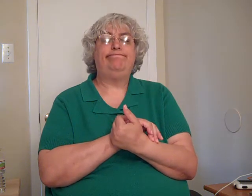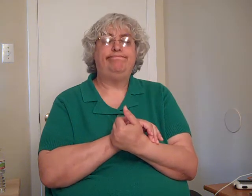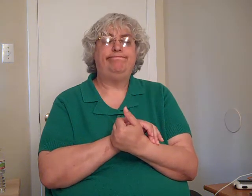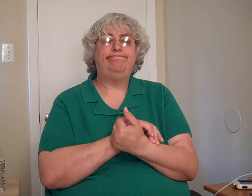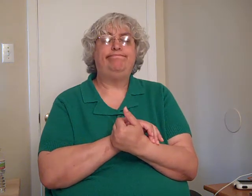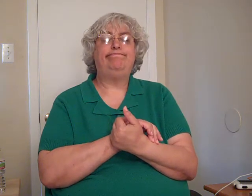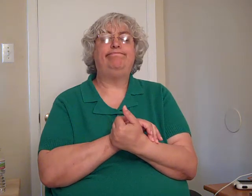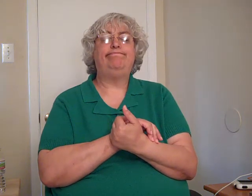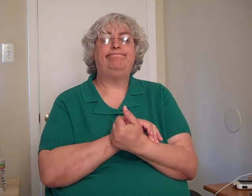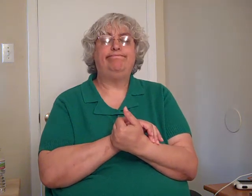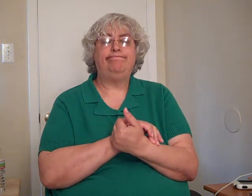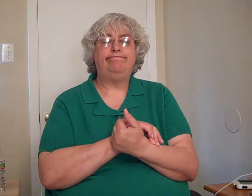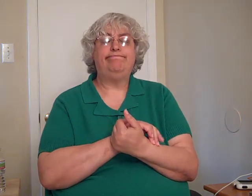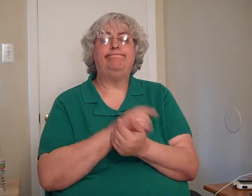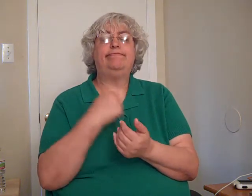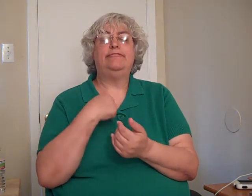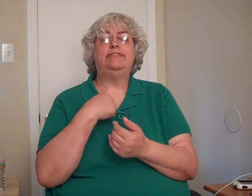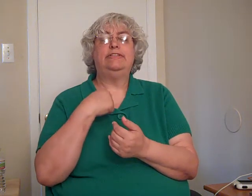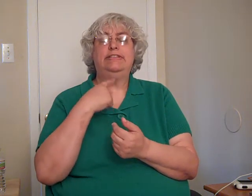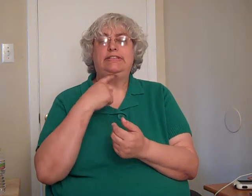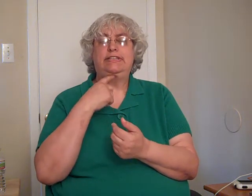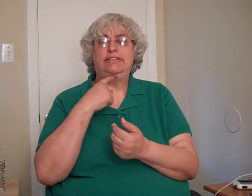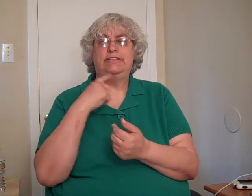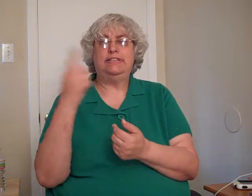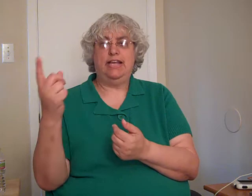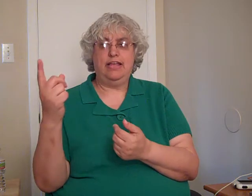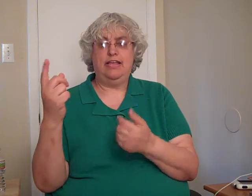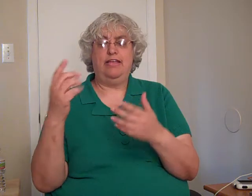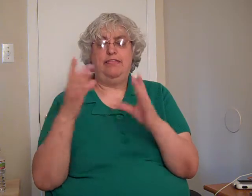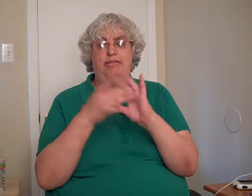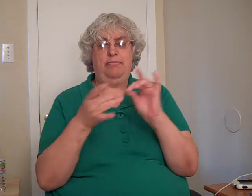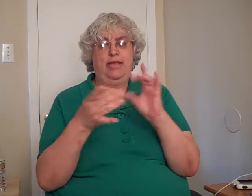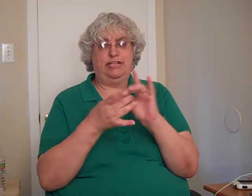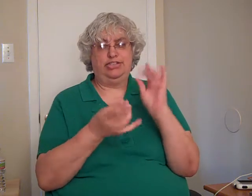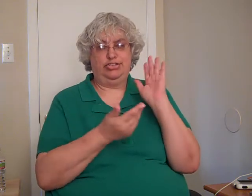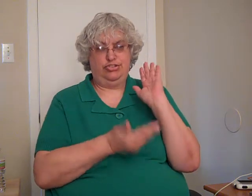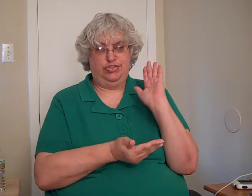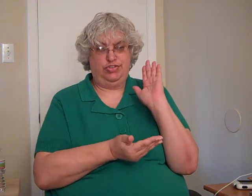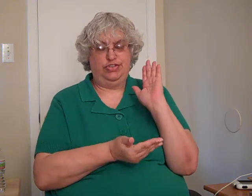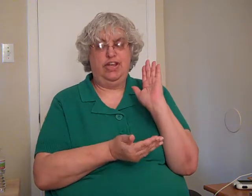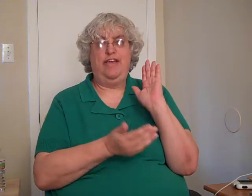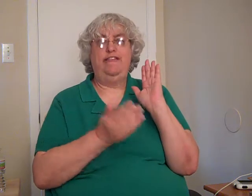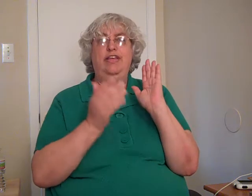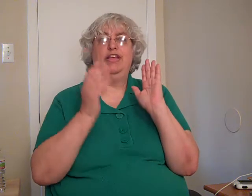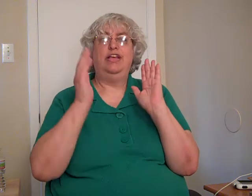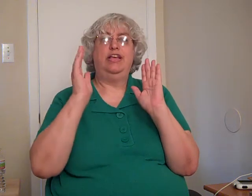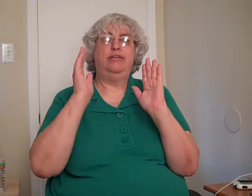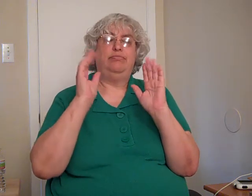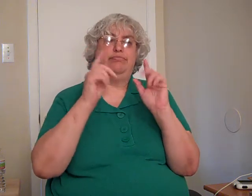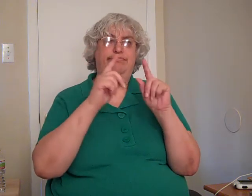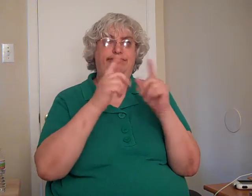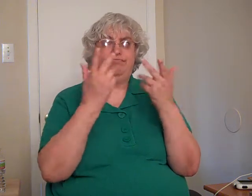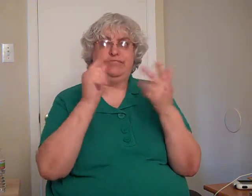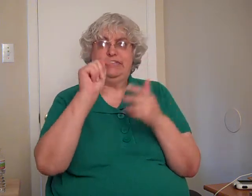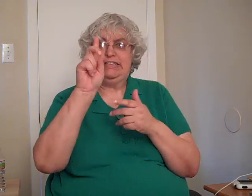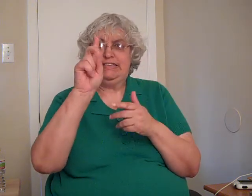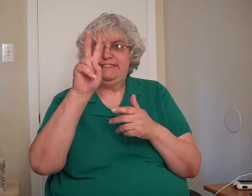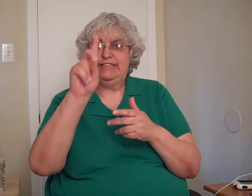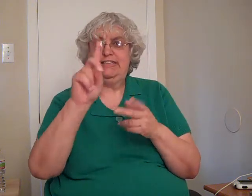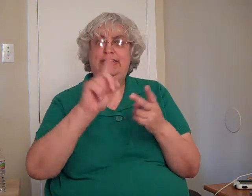is, let the message go ahead and happen. So if you have a presentation you want to show, that would be an awesome time to go ahead